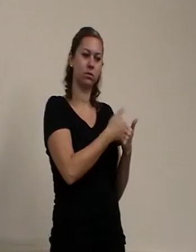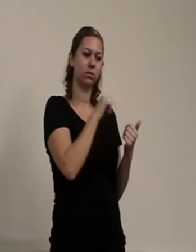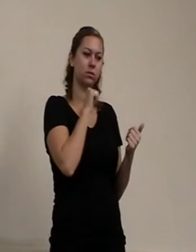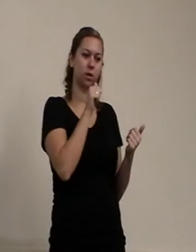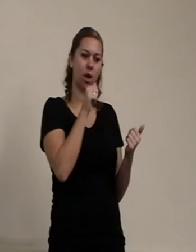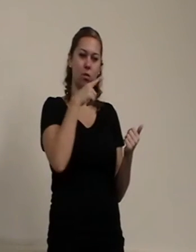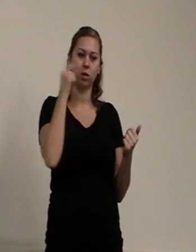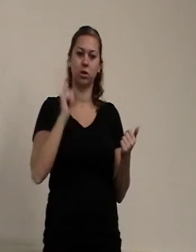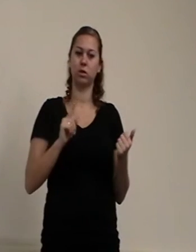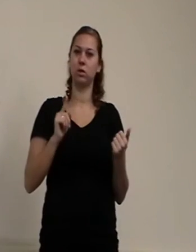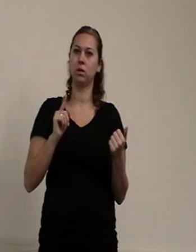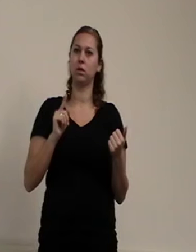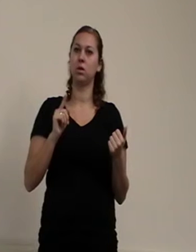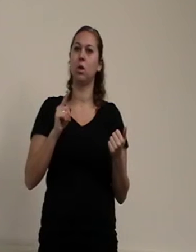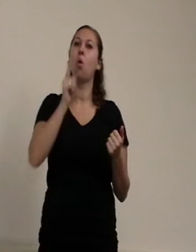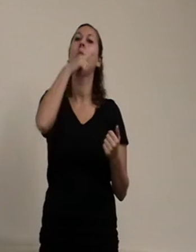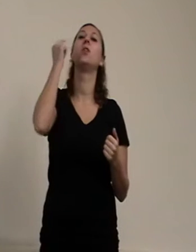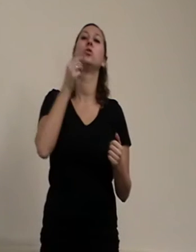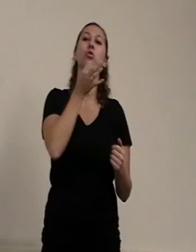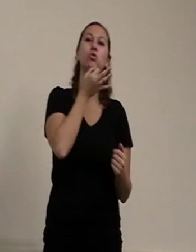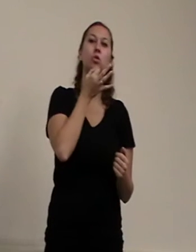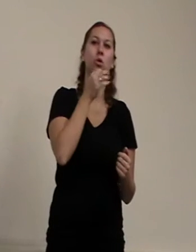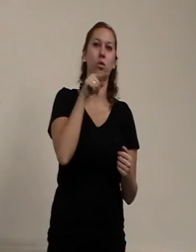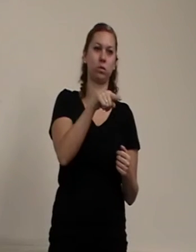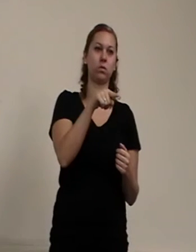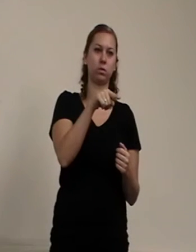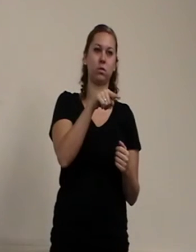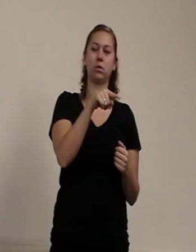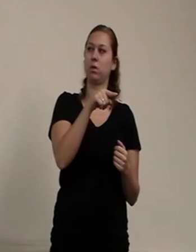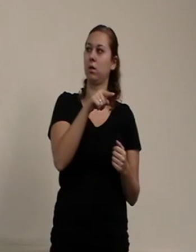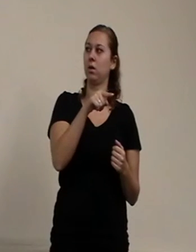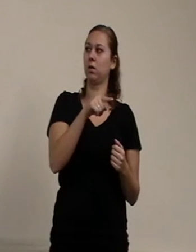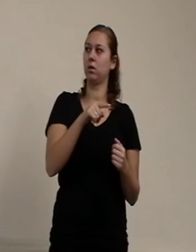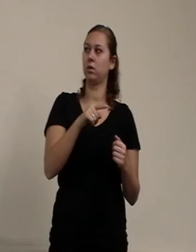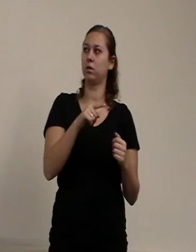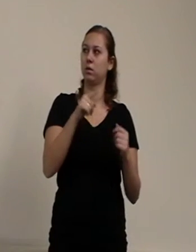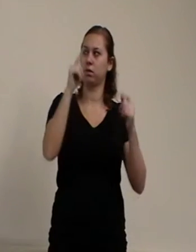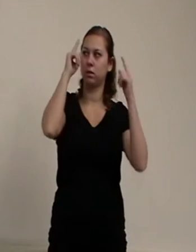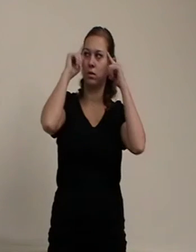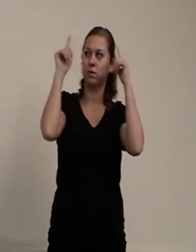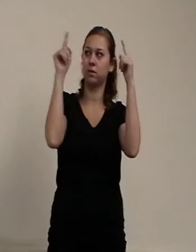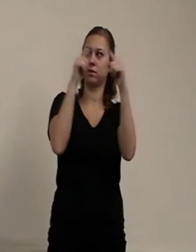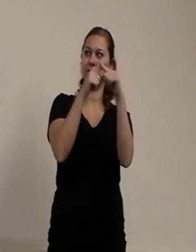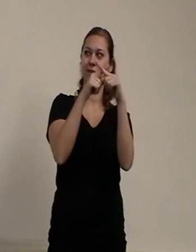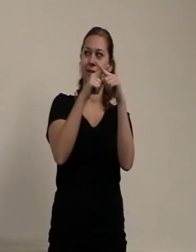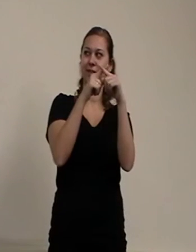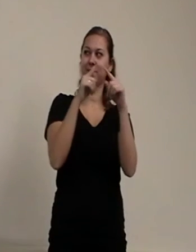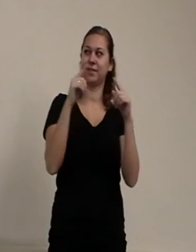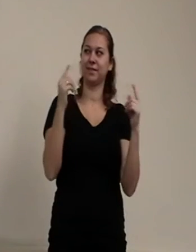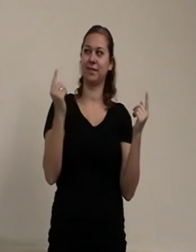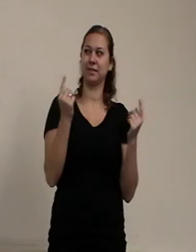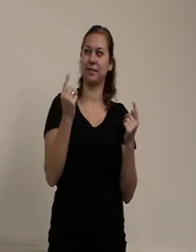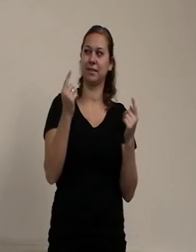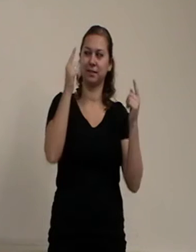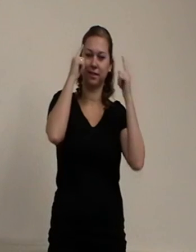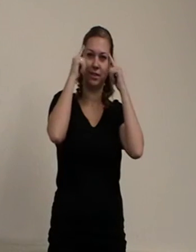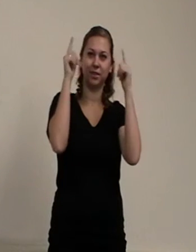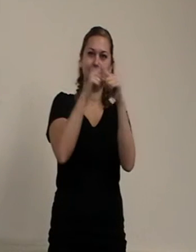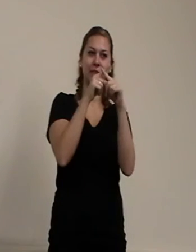up. Russia's Oh, coming- Russia's coming up. So Slovenia. Was it? Ah, I think it was it's- something with an S. I think it's Slovenia. I just remember this is the